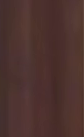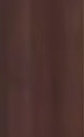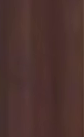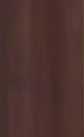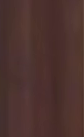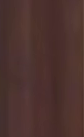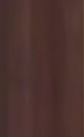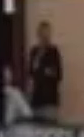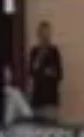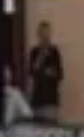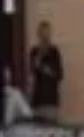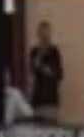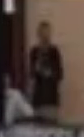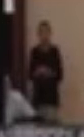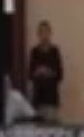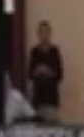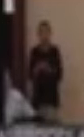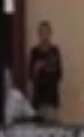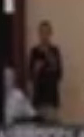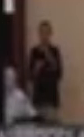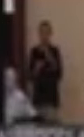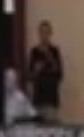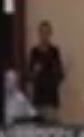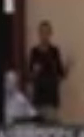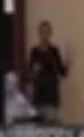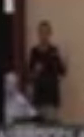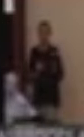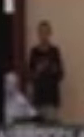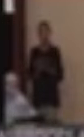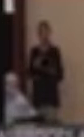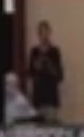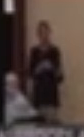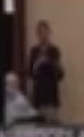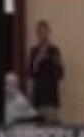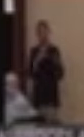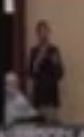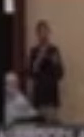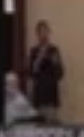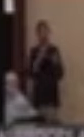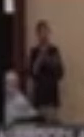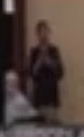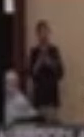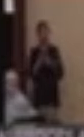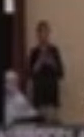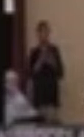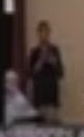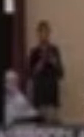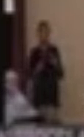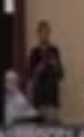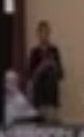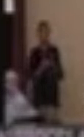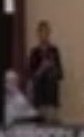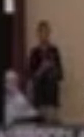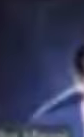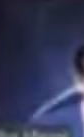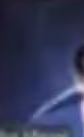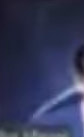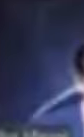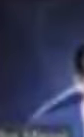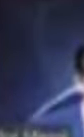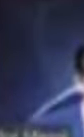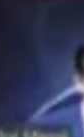Italy was the first Western country to be affected by COVID. So most of us,